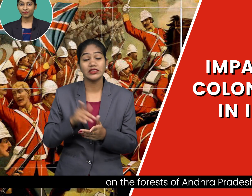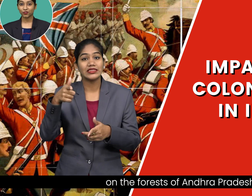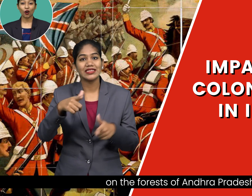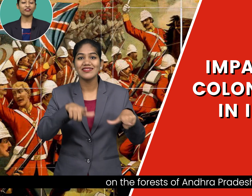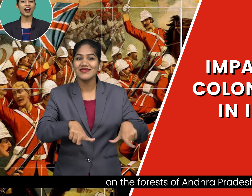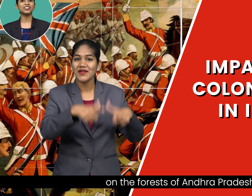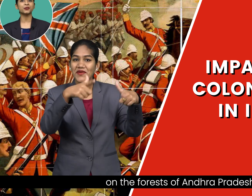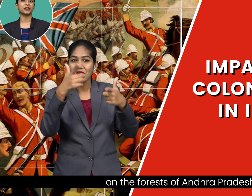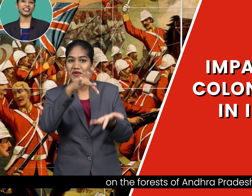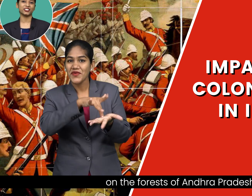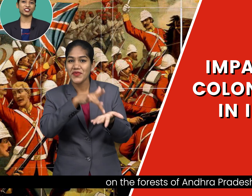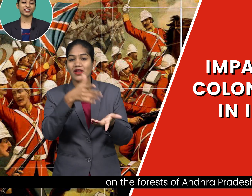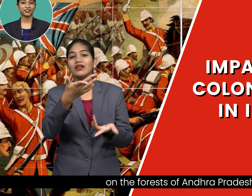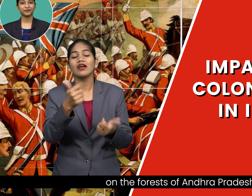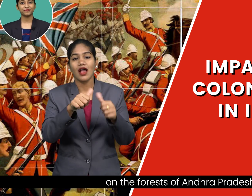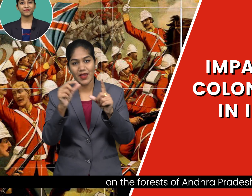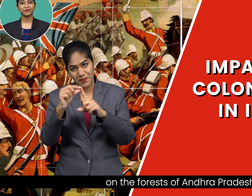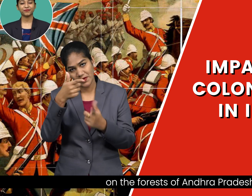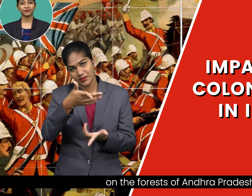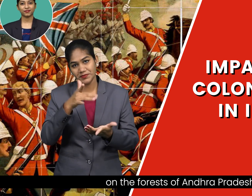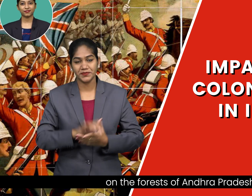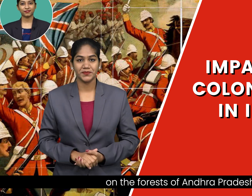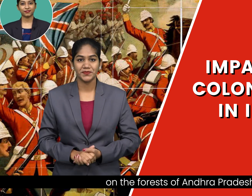forests of Andhra Pradesh.